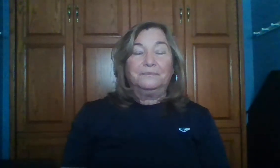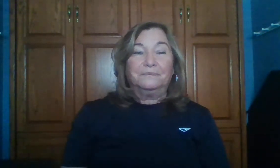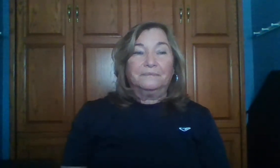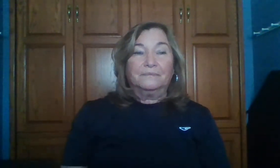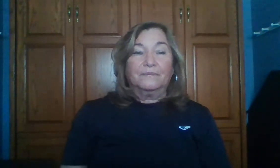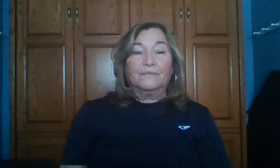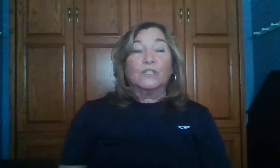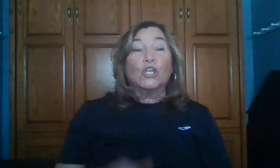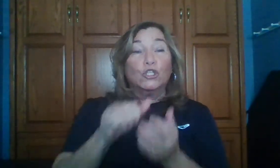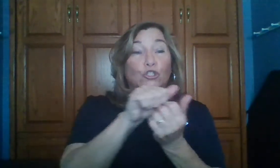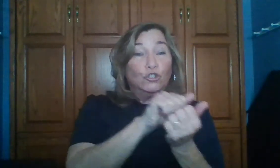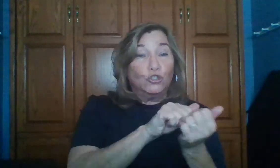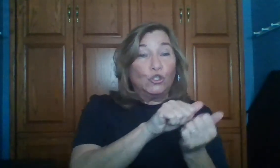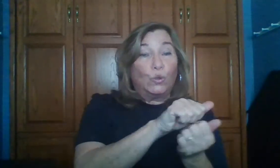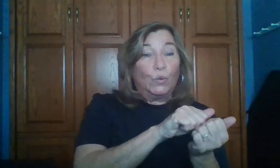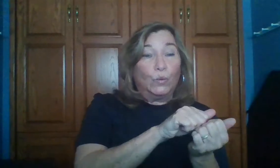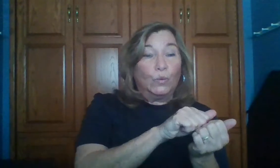Chew, chewing,